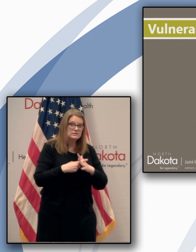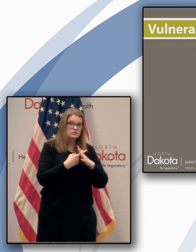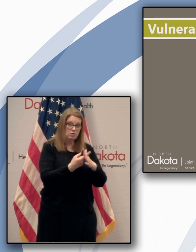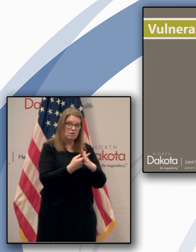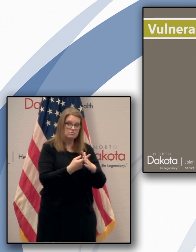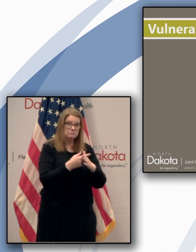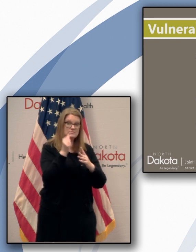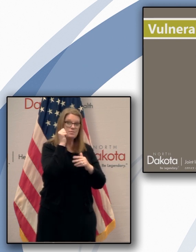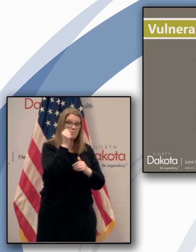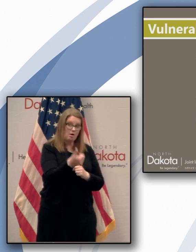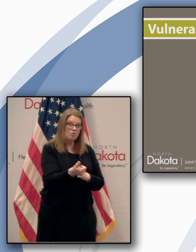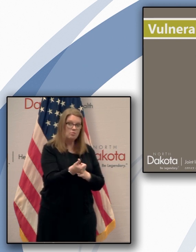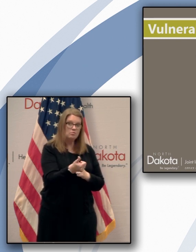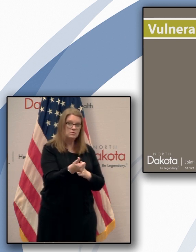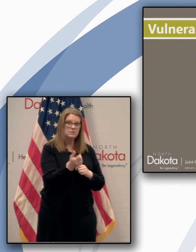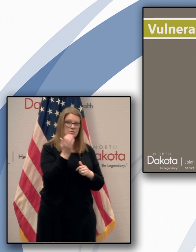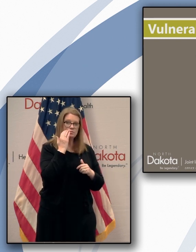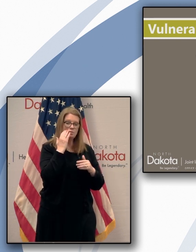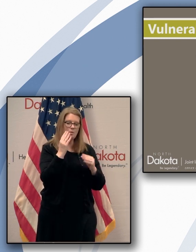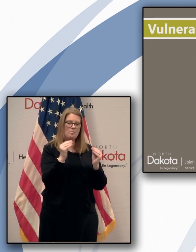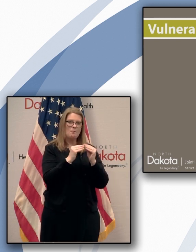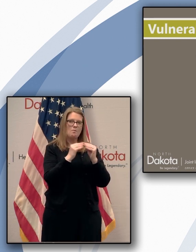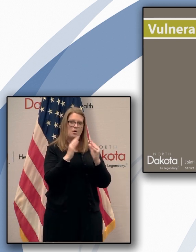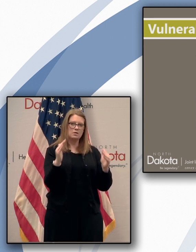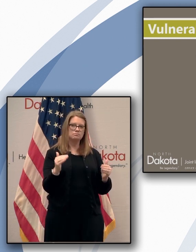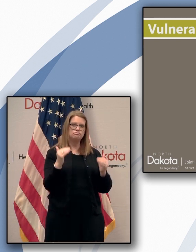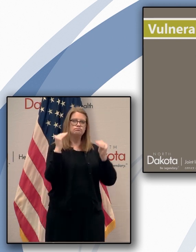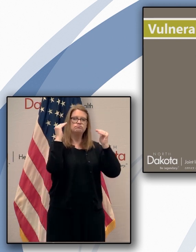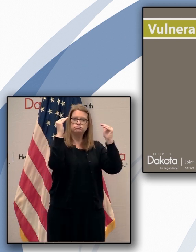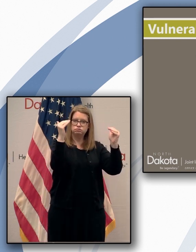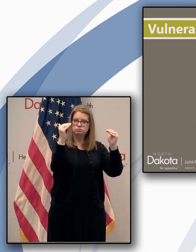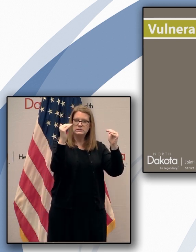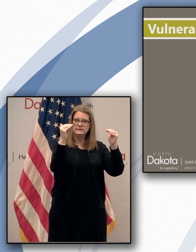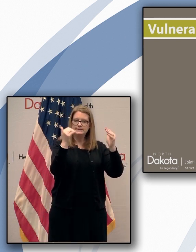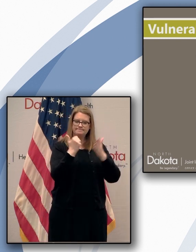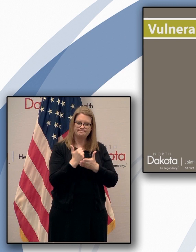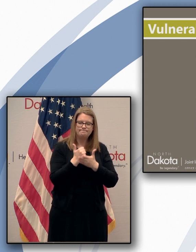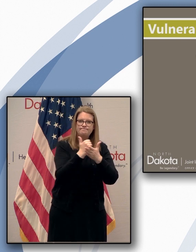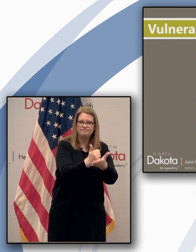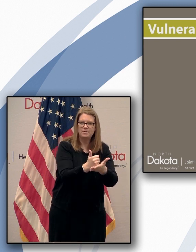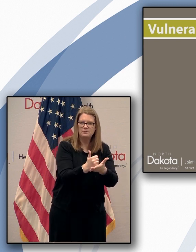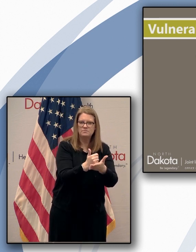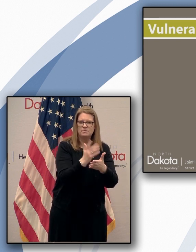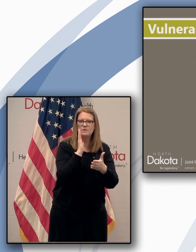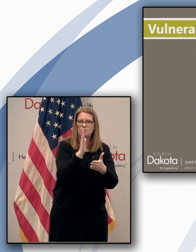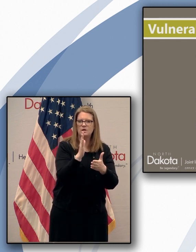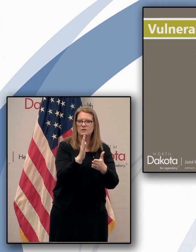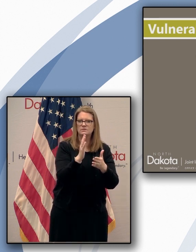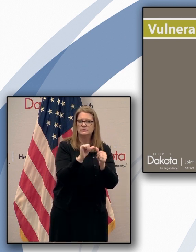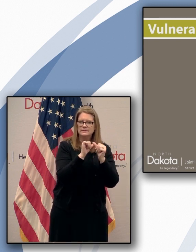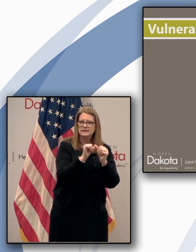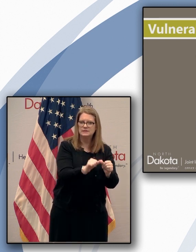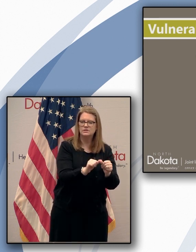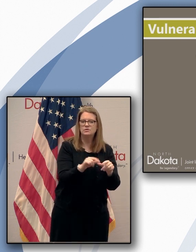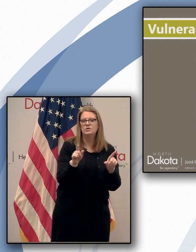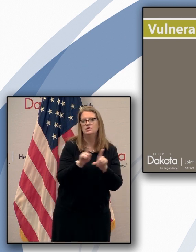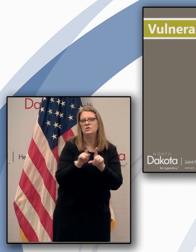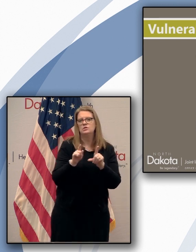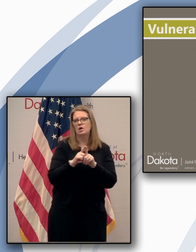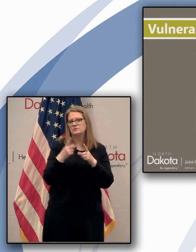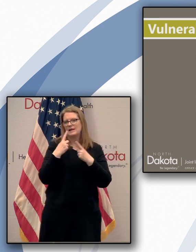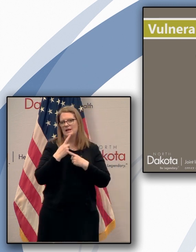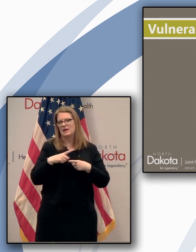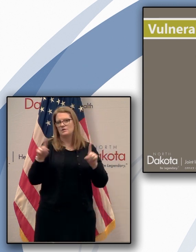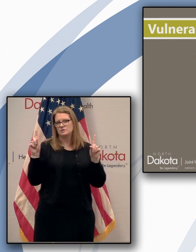effort tomorrow, and it will be developed over the coming weeks, along with the announcements made yesterday on testing